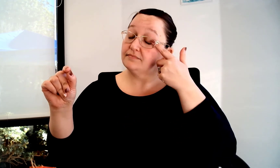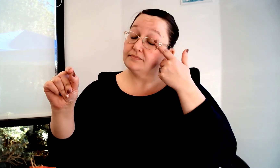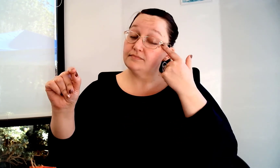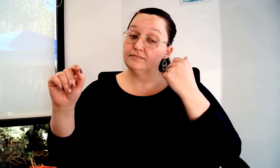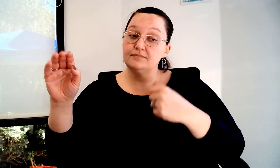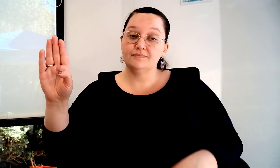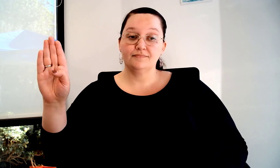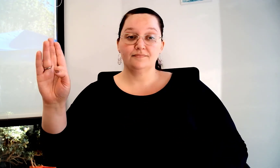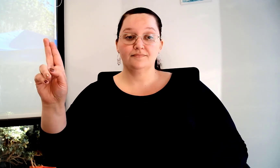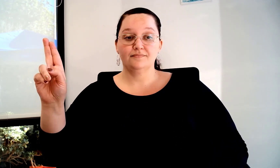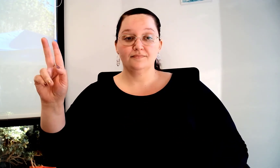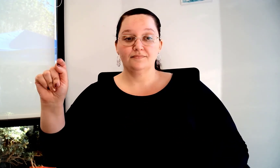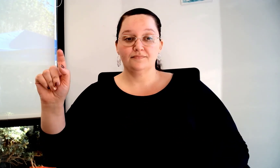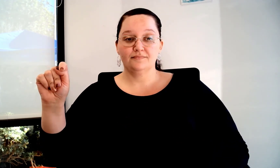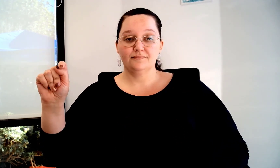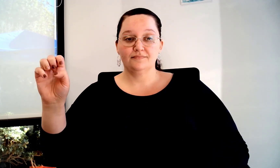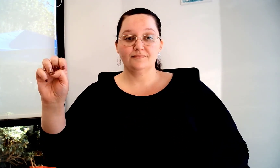Number 20,